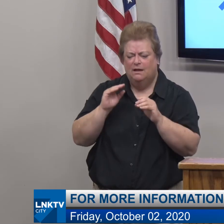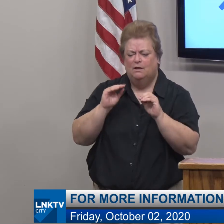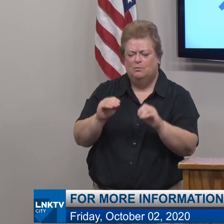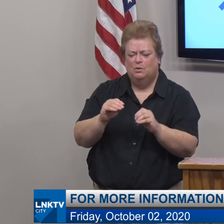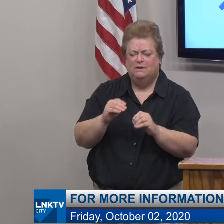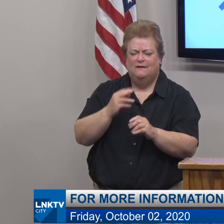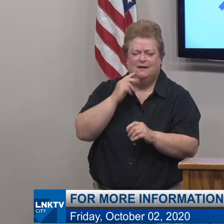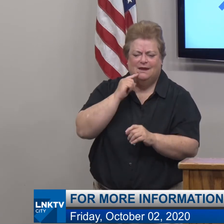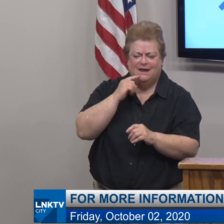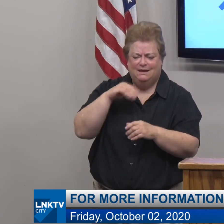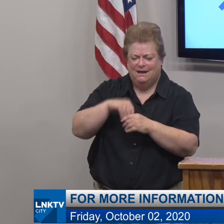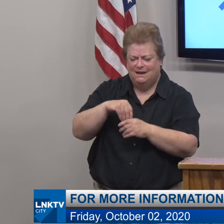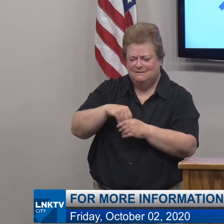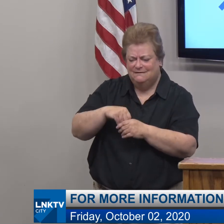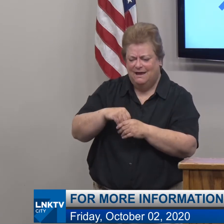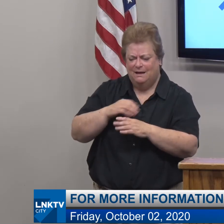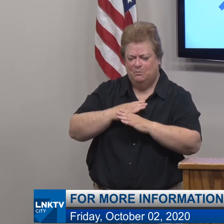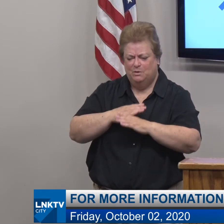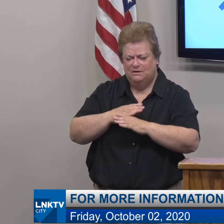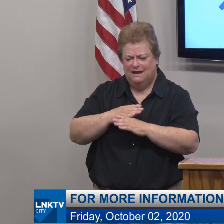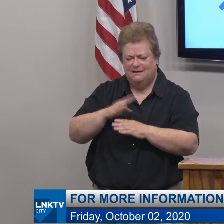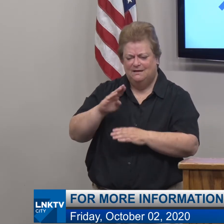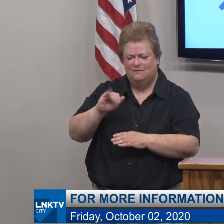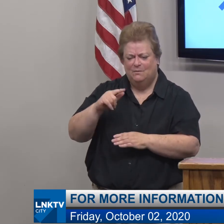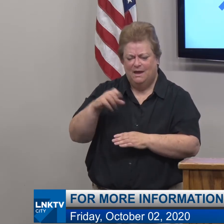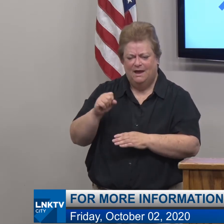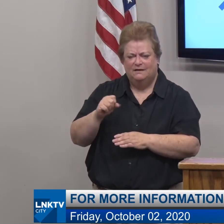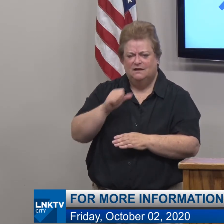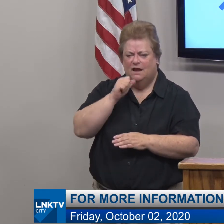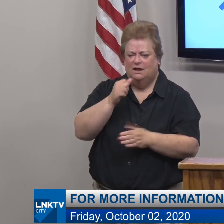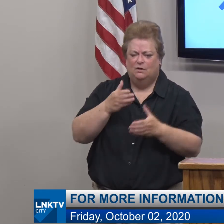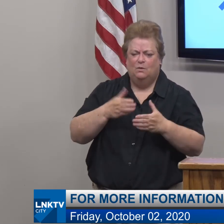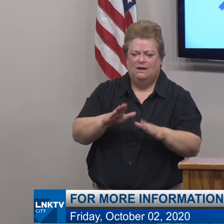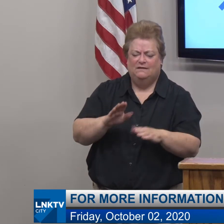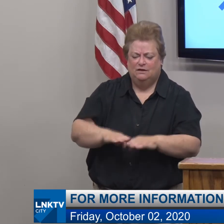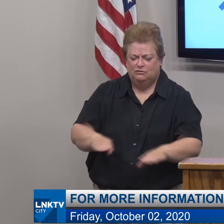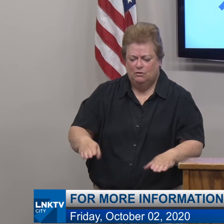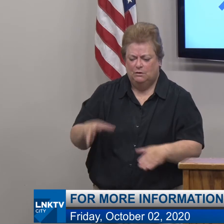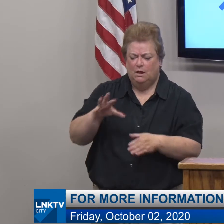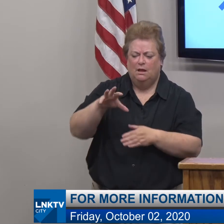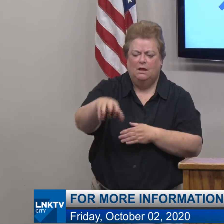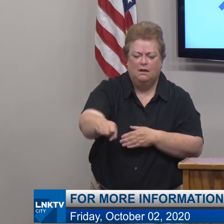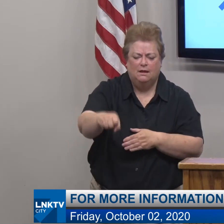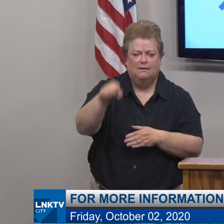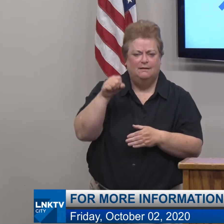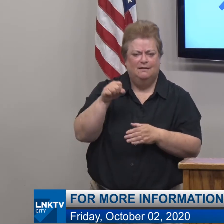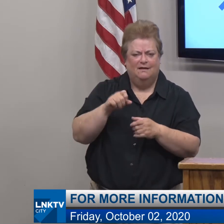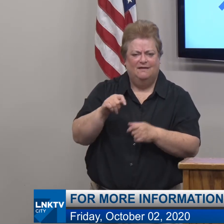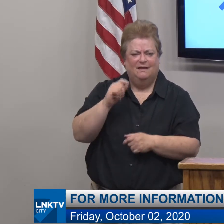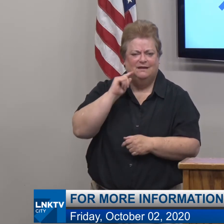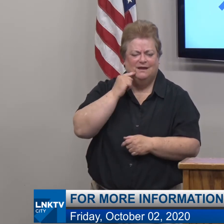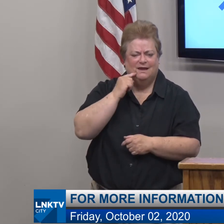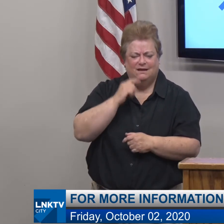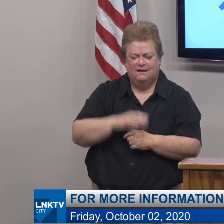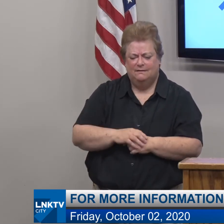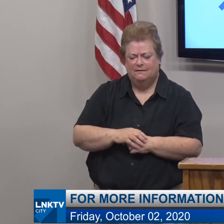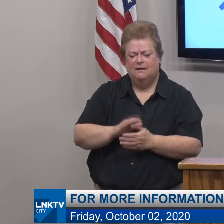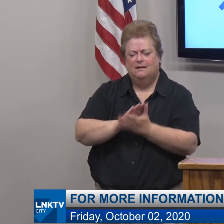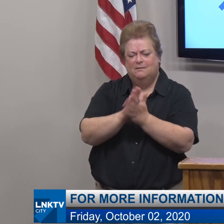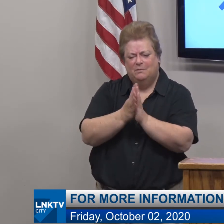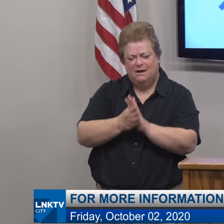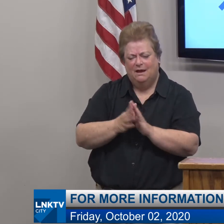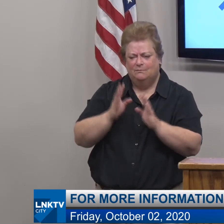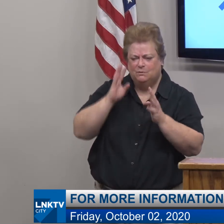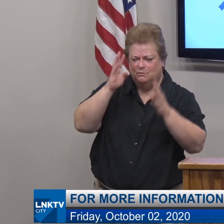bags and don't allow children to reach into the treat bowl. Get creative with